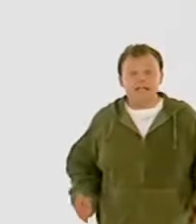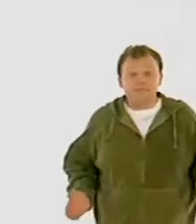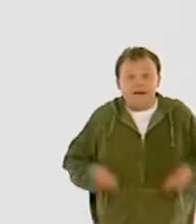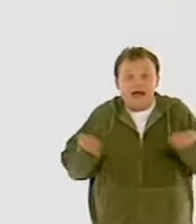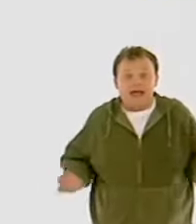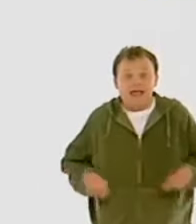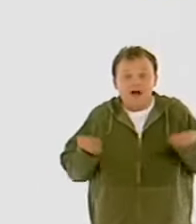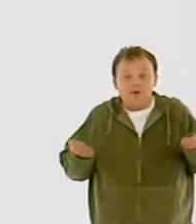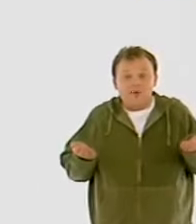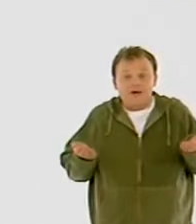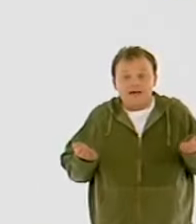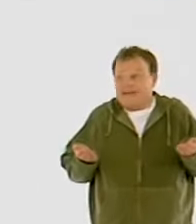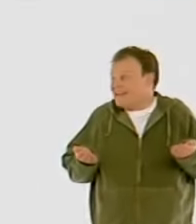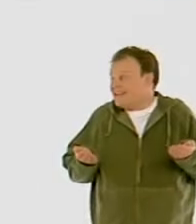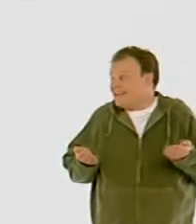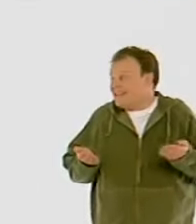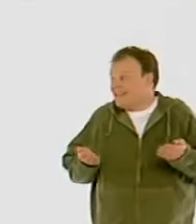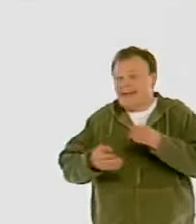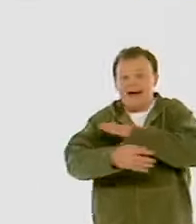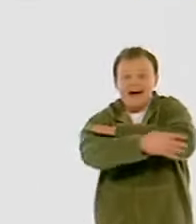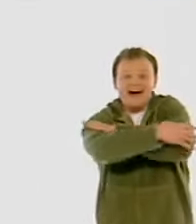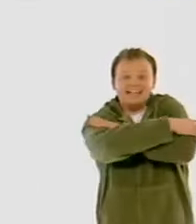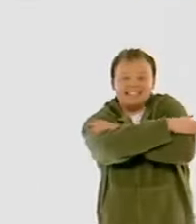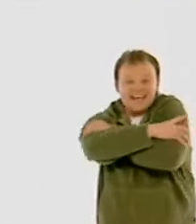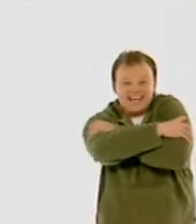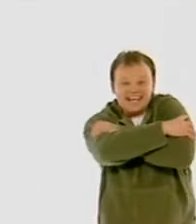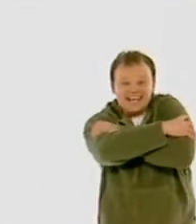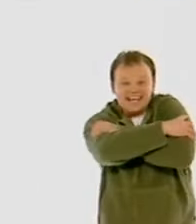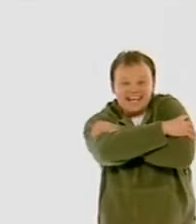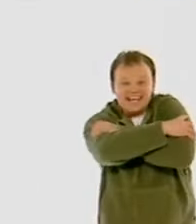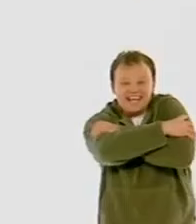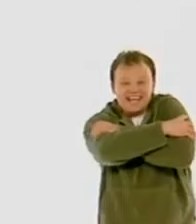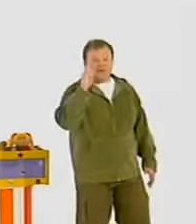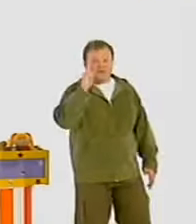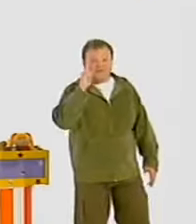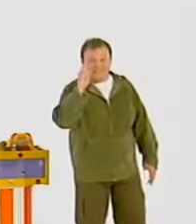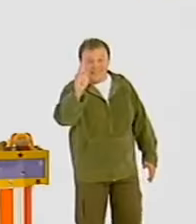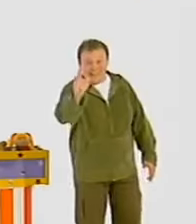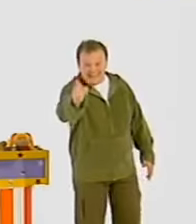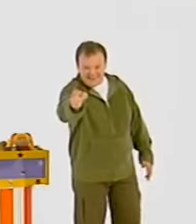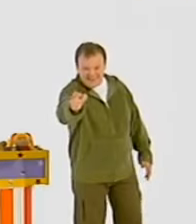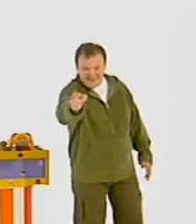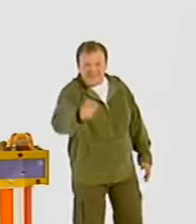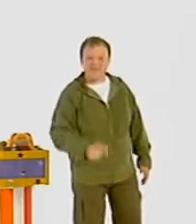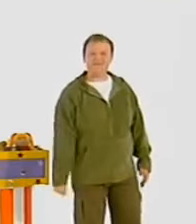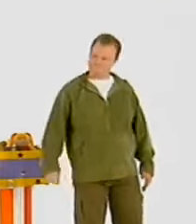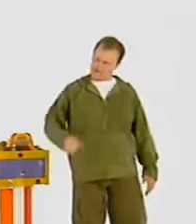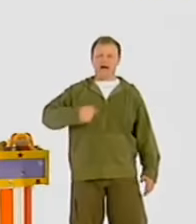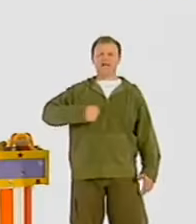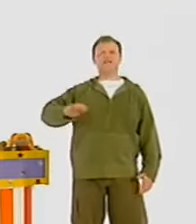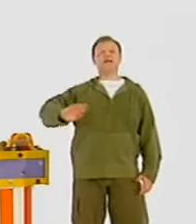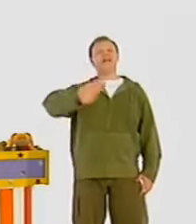Let's play with a teddy. It's good to see you. I say